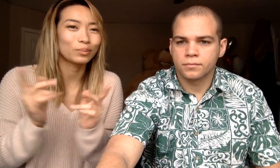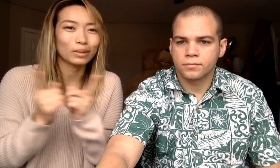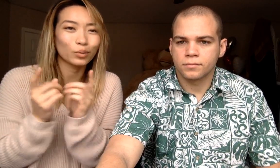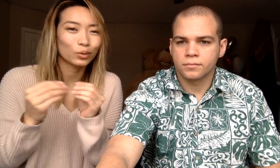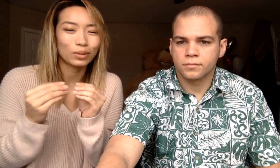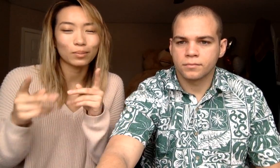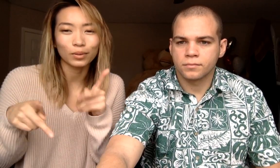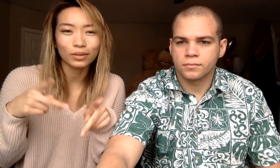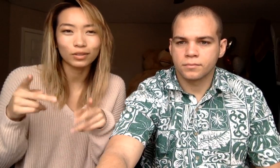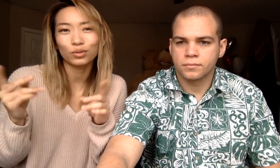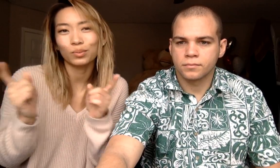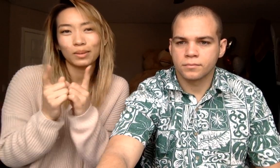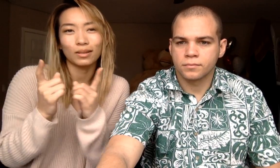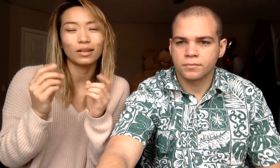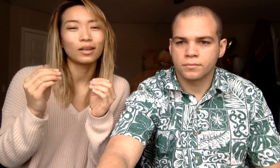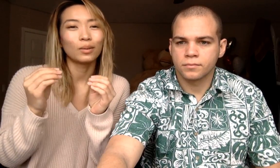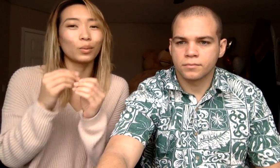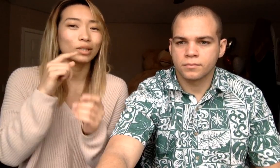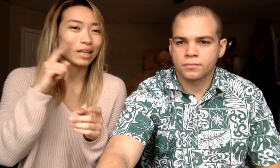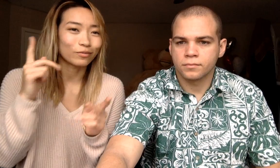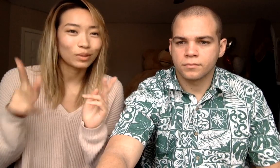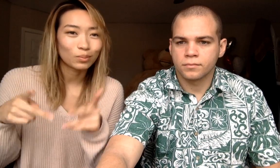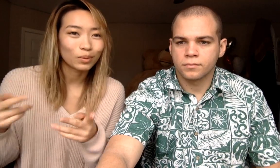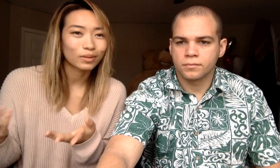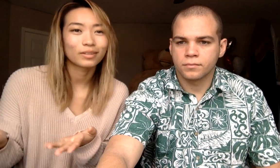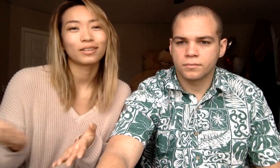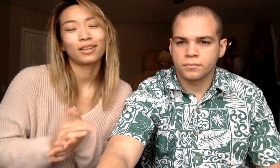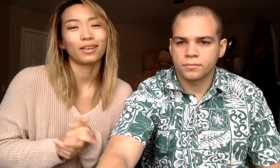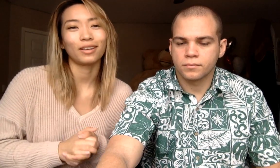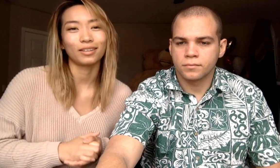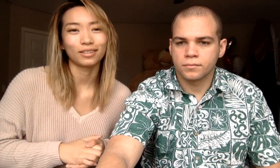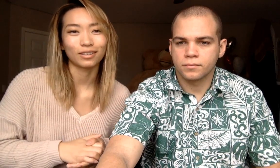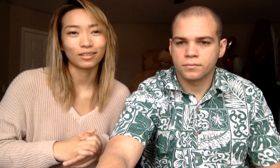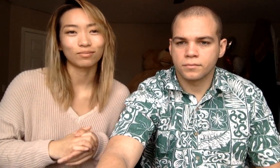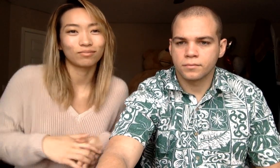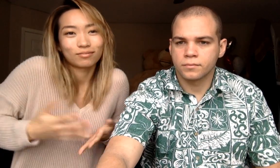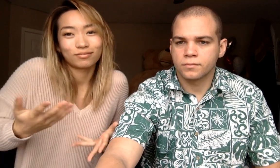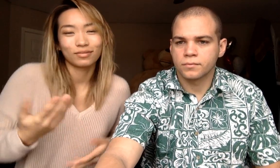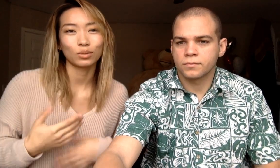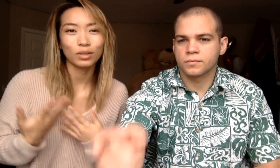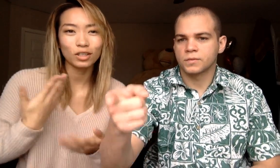more people, you'll meet more deaf people, and it'll be good.